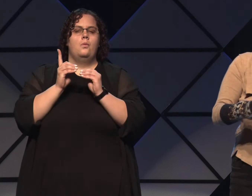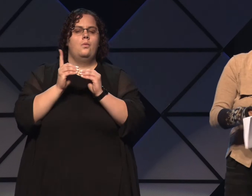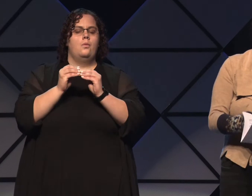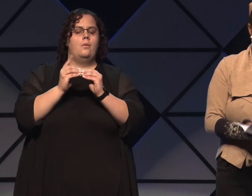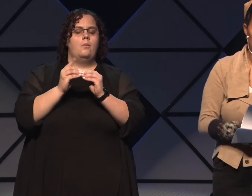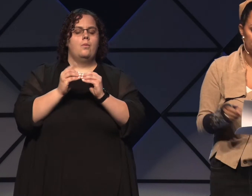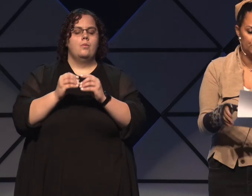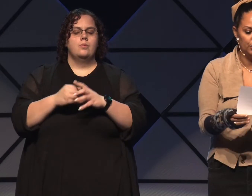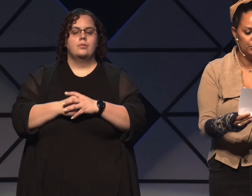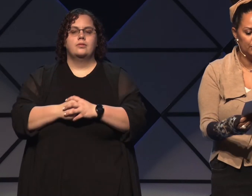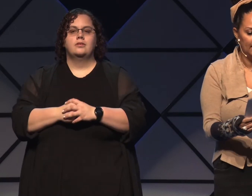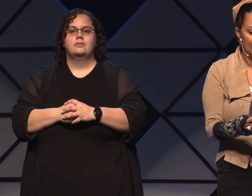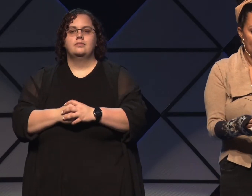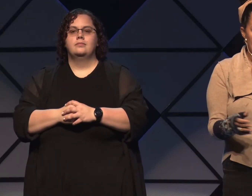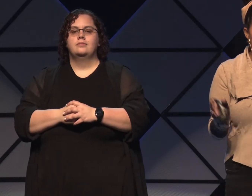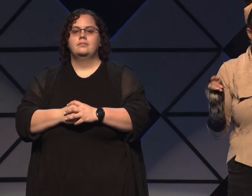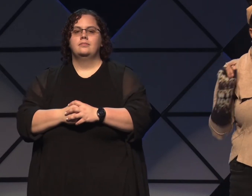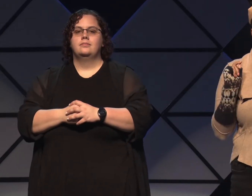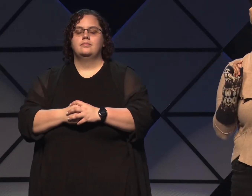thing.